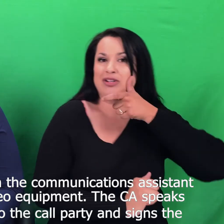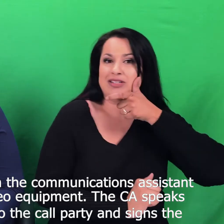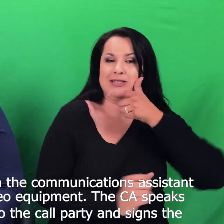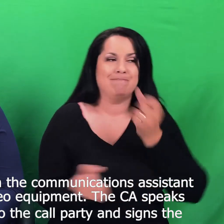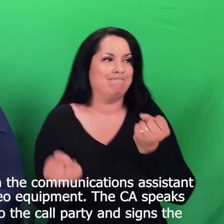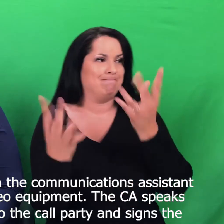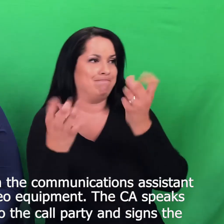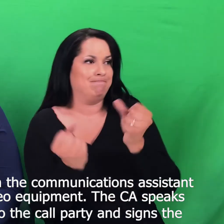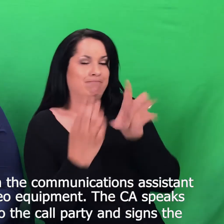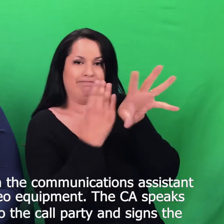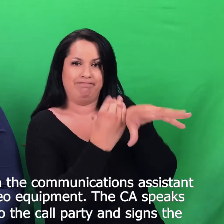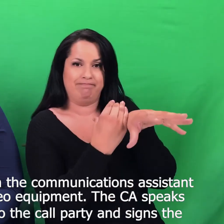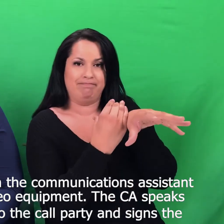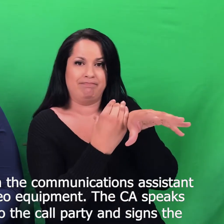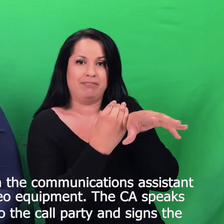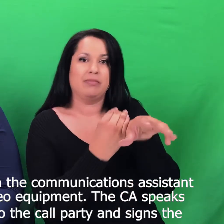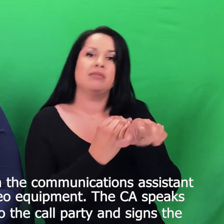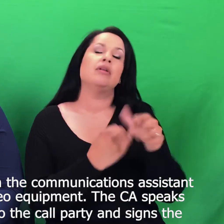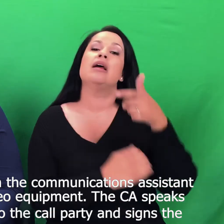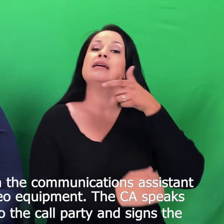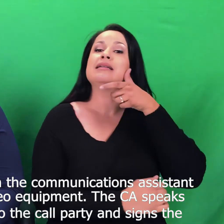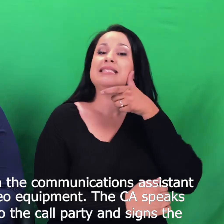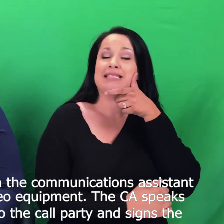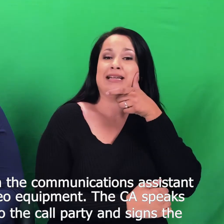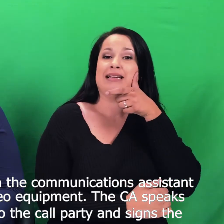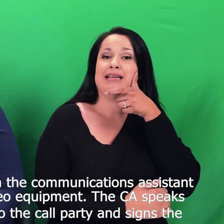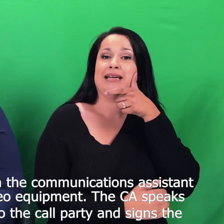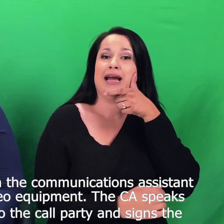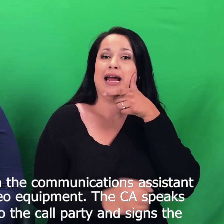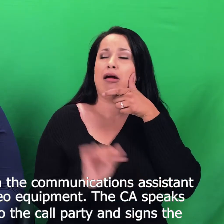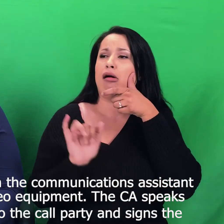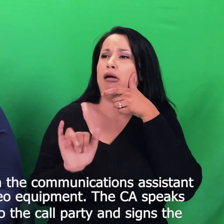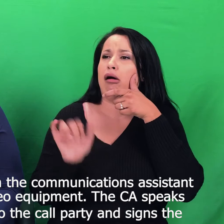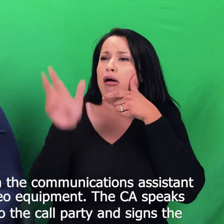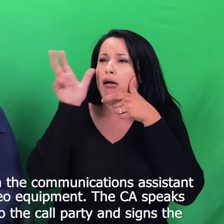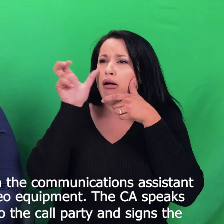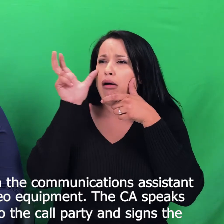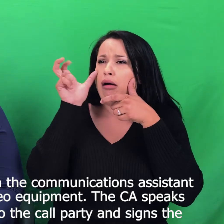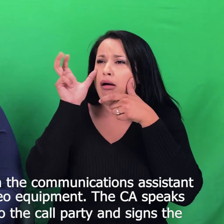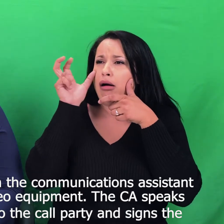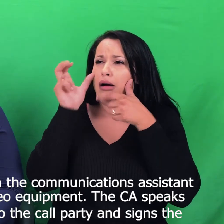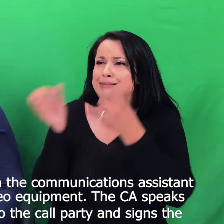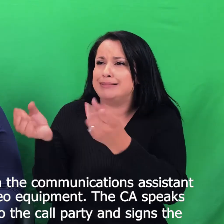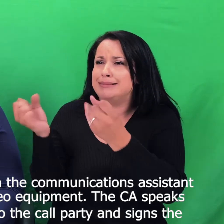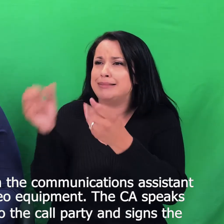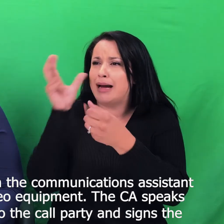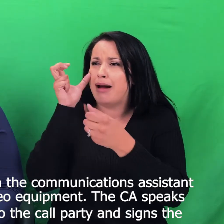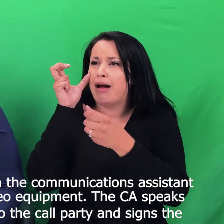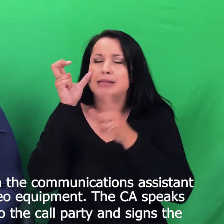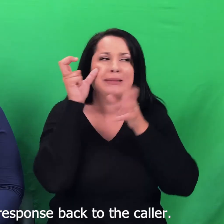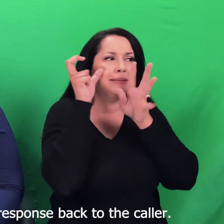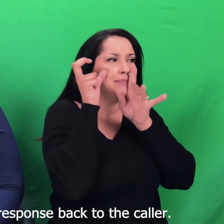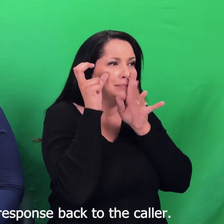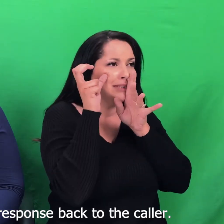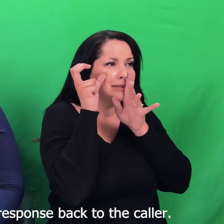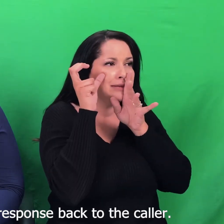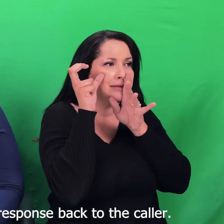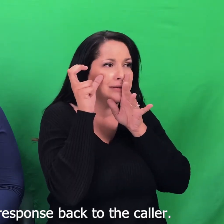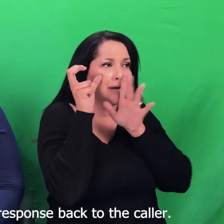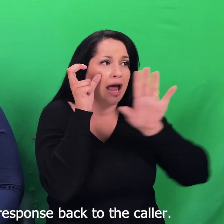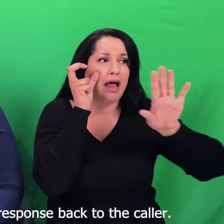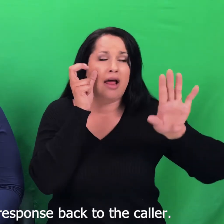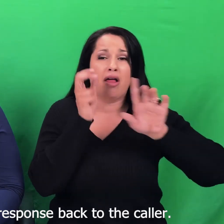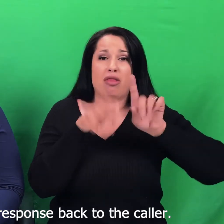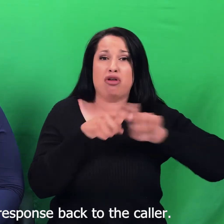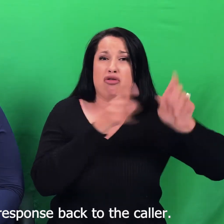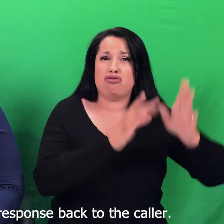equipment. The CA speaks what is signed to the called party and signs the called party's